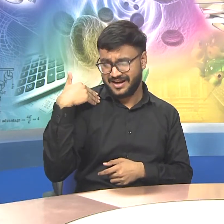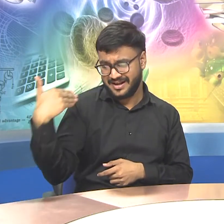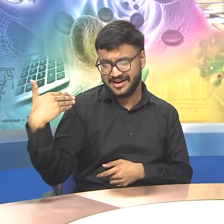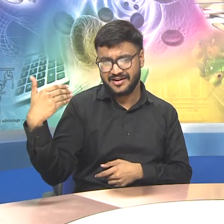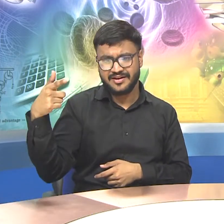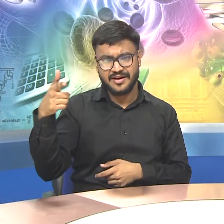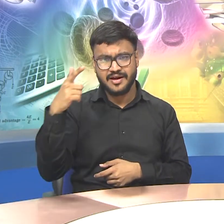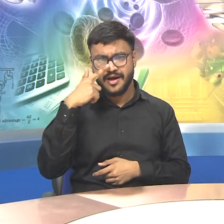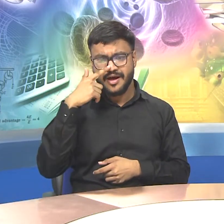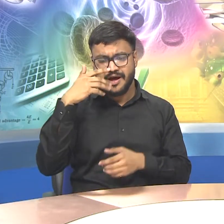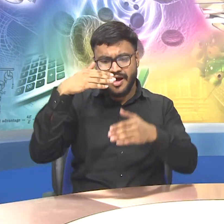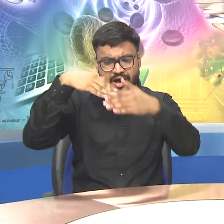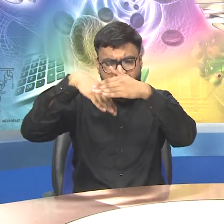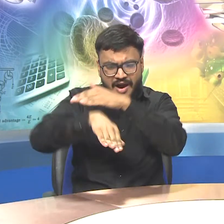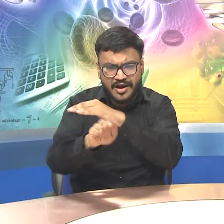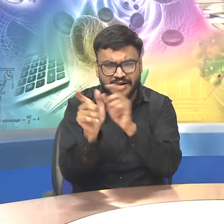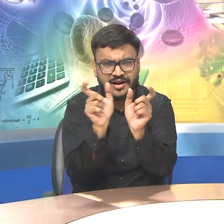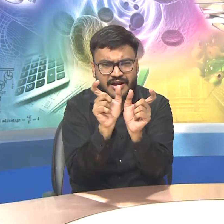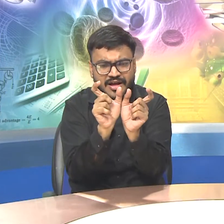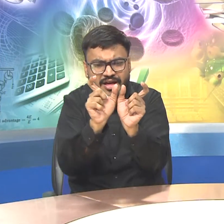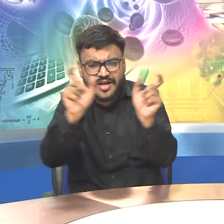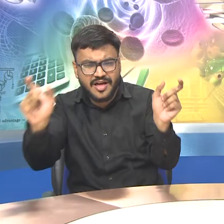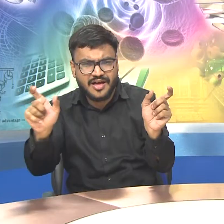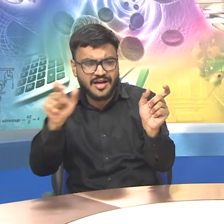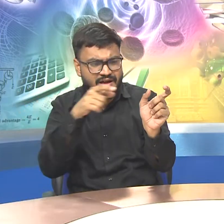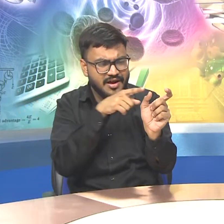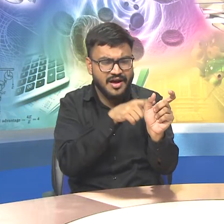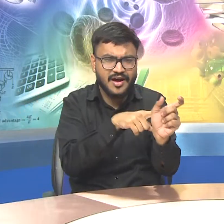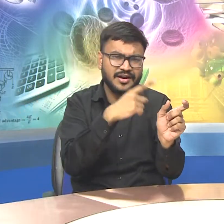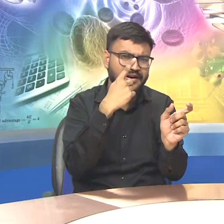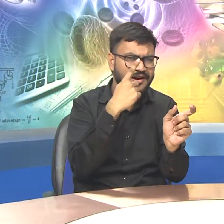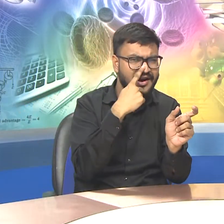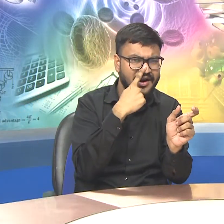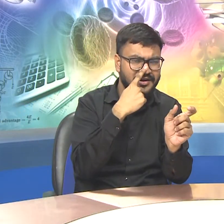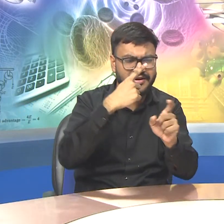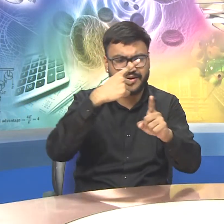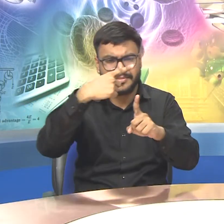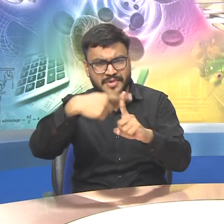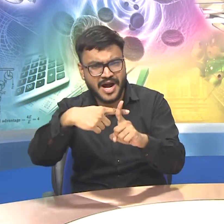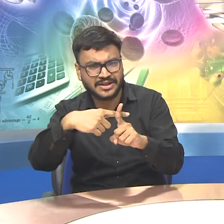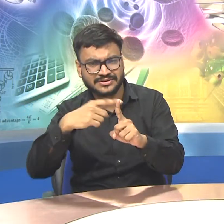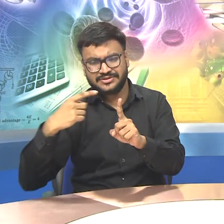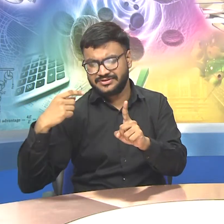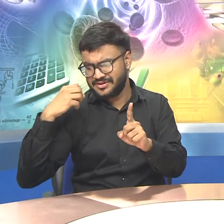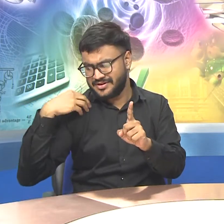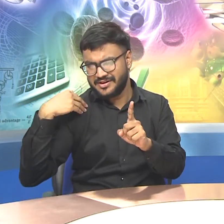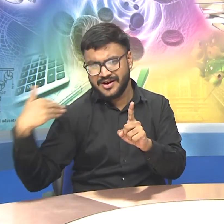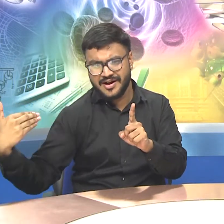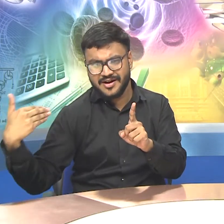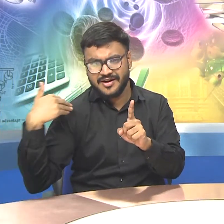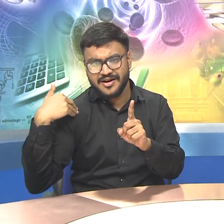For example, the sign of sister, first we do the sign of